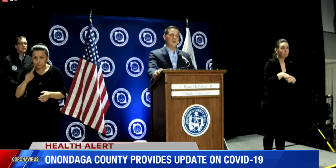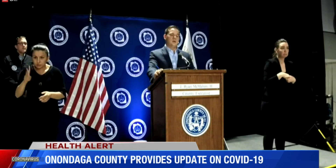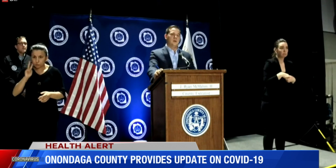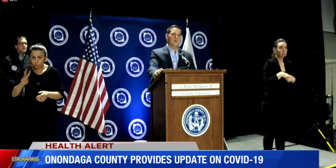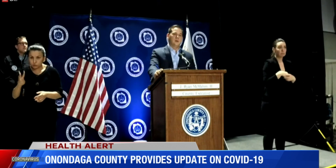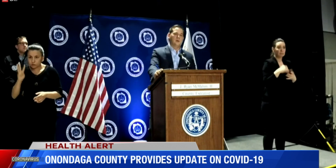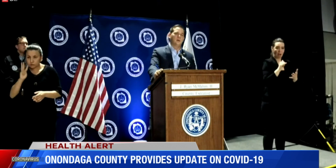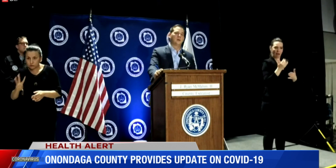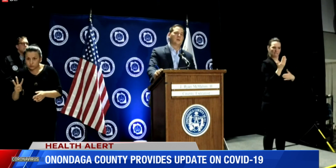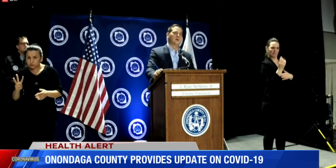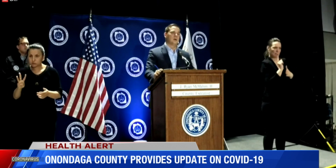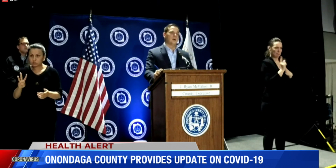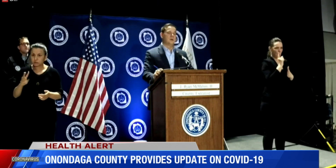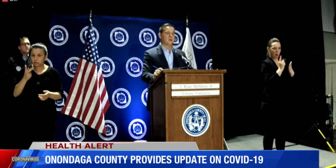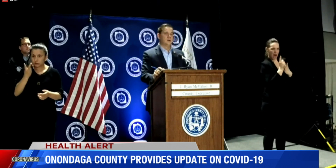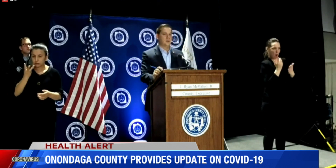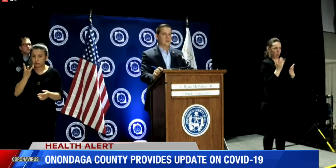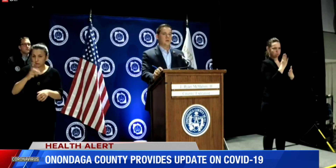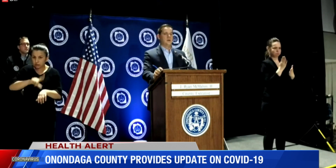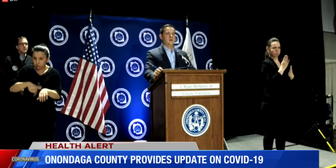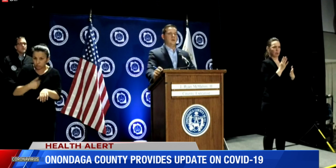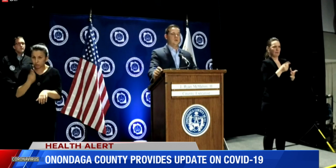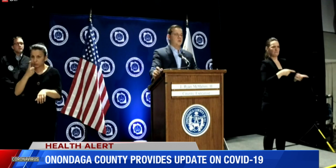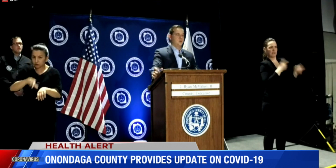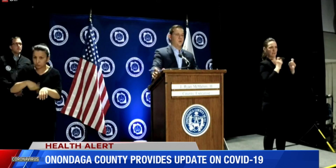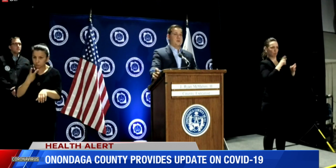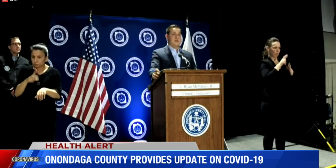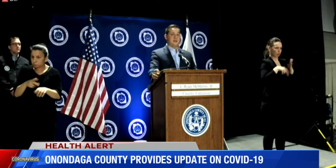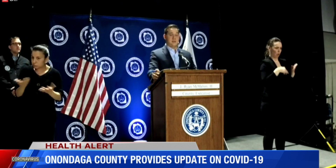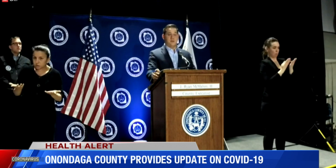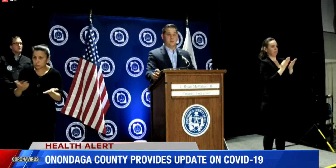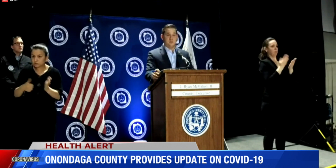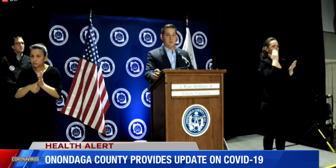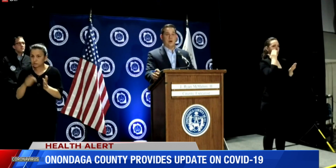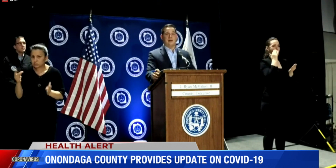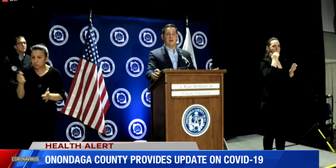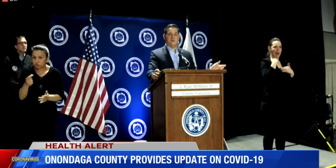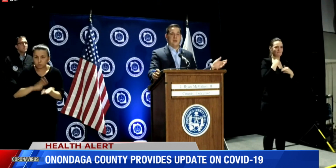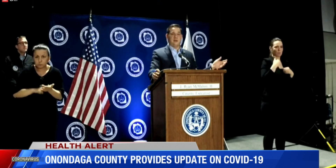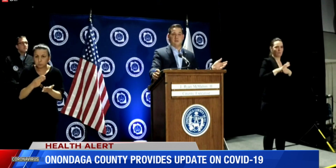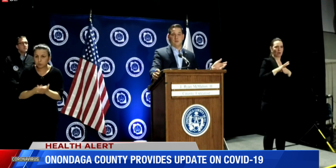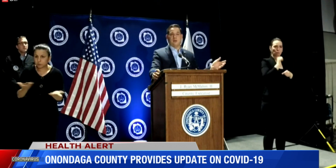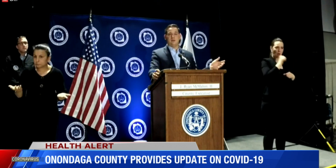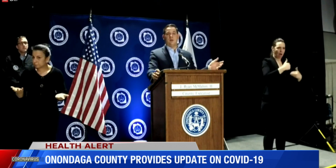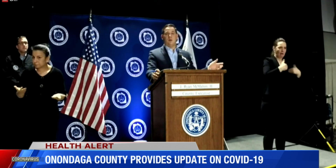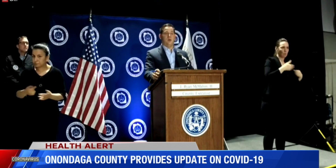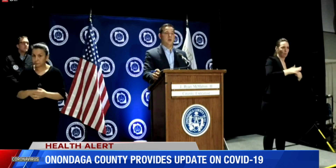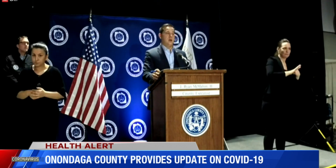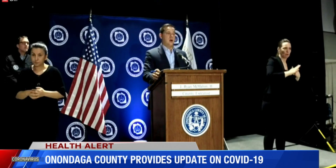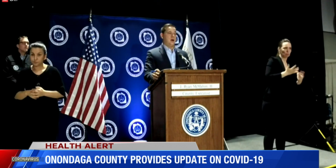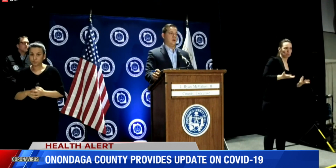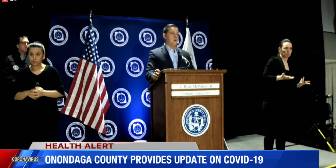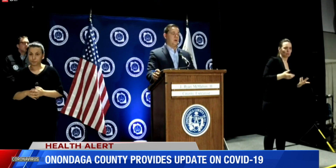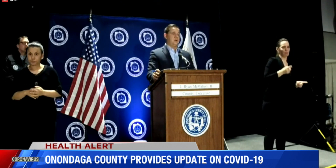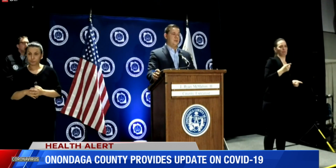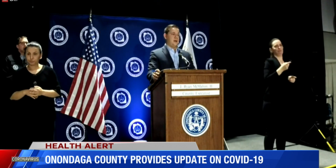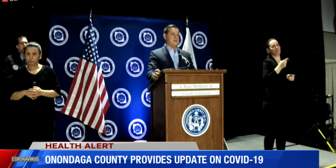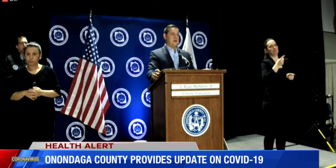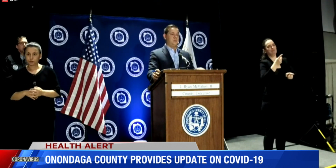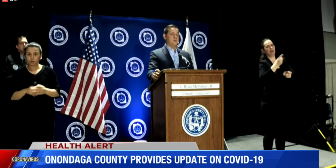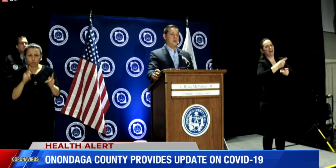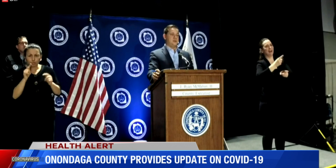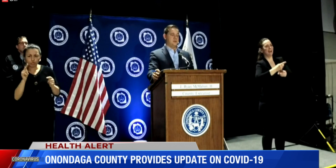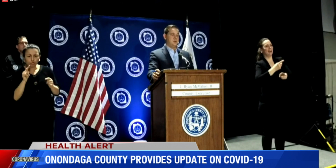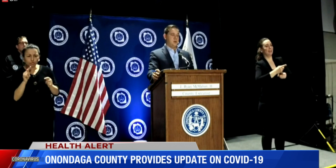on quicker tests being available to you sooner rather than later? So there's quicker tests and there's the quantity of tests, right? So quicker